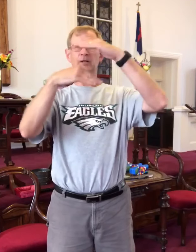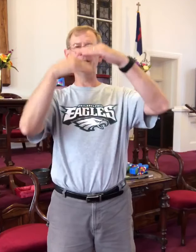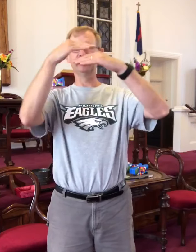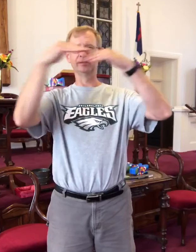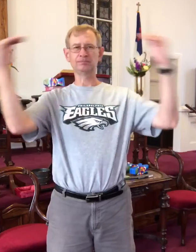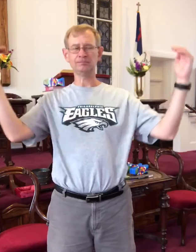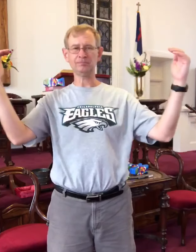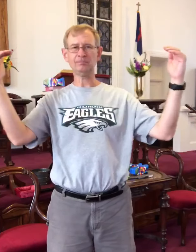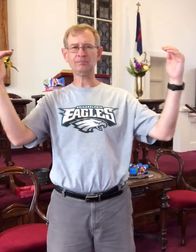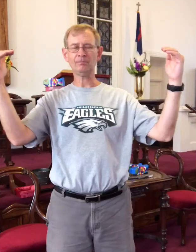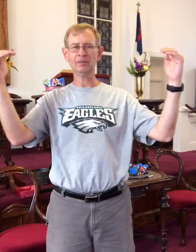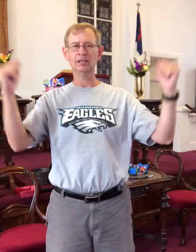heaven.